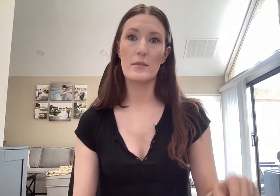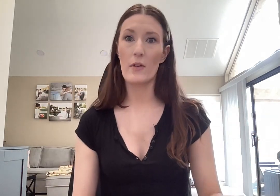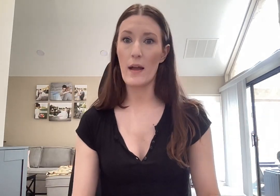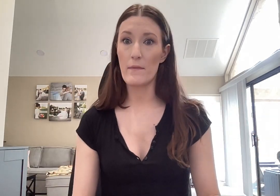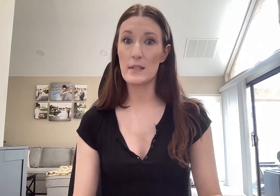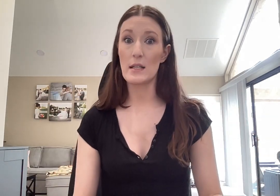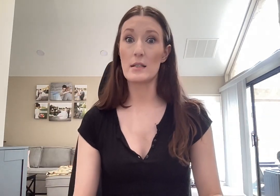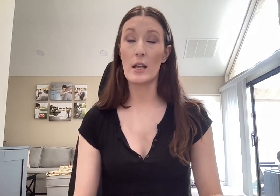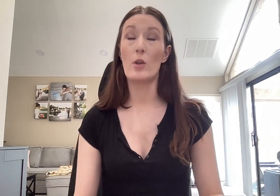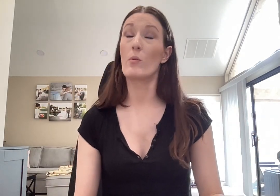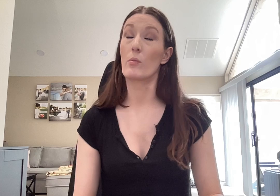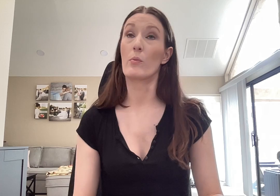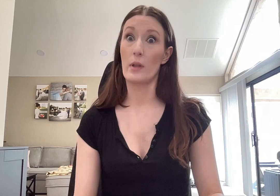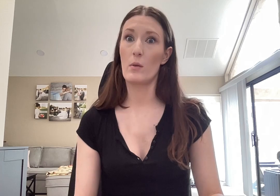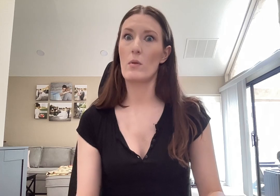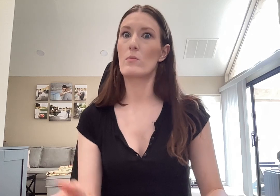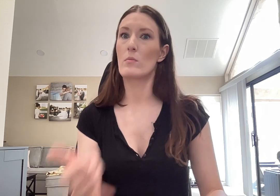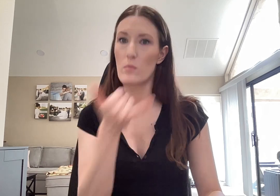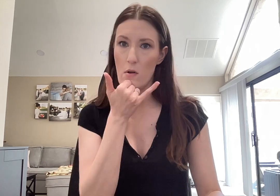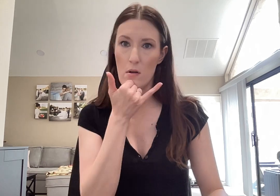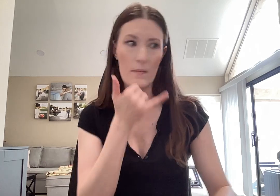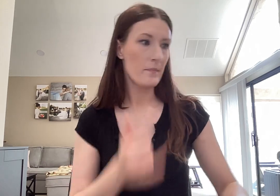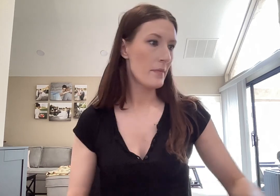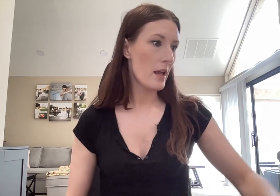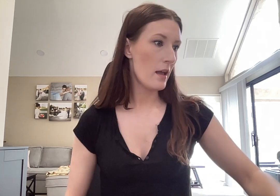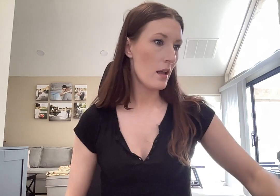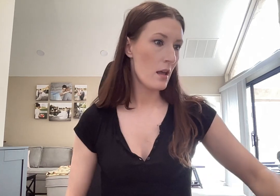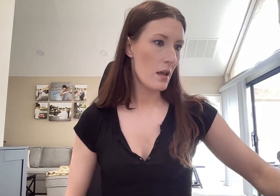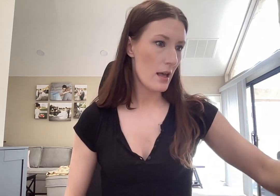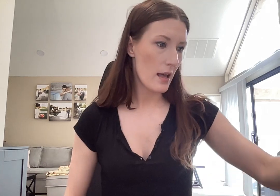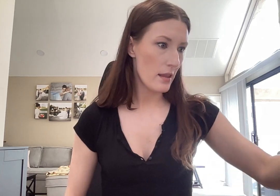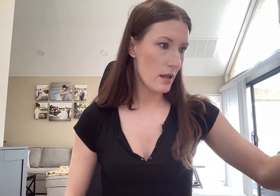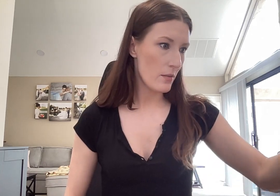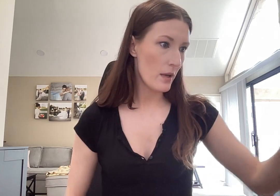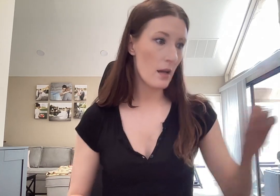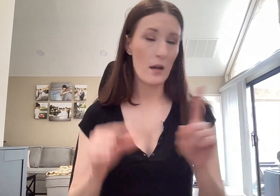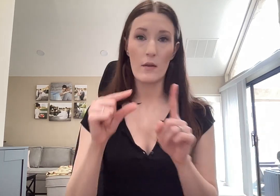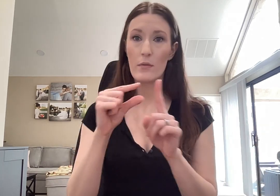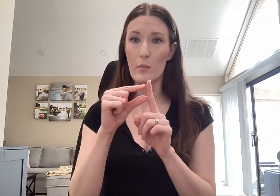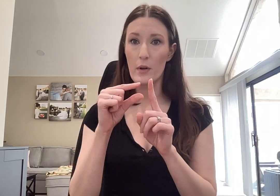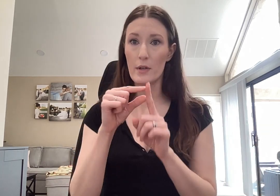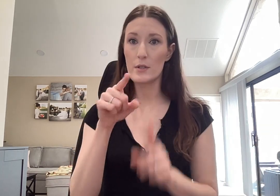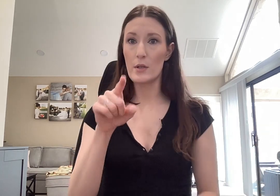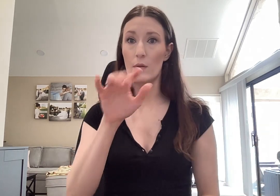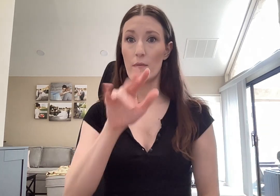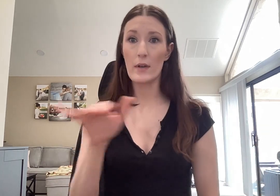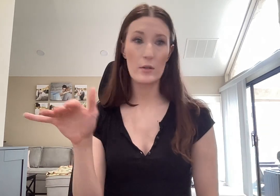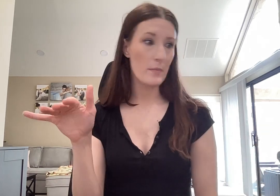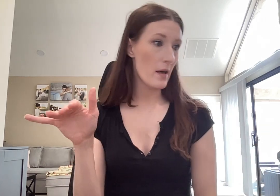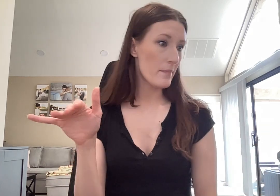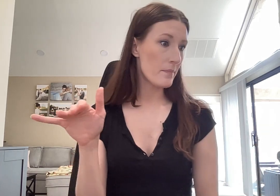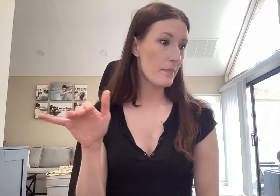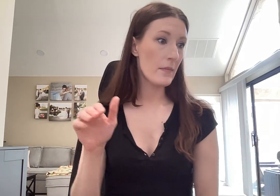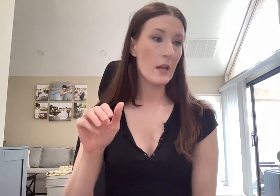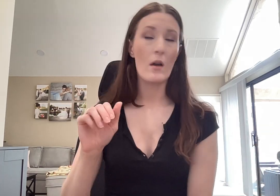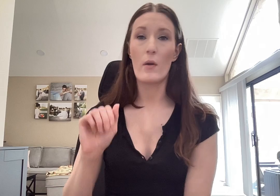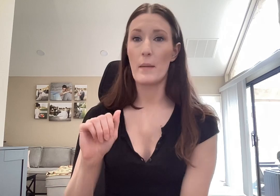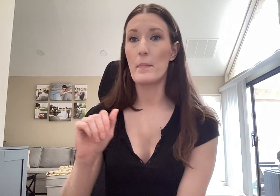for emphasis, like you were really wrong. Okay, and then we have words you fingerspell. Okay,